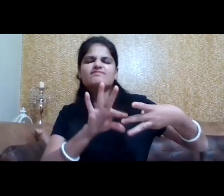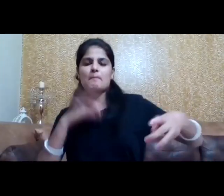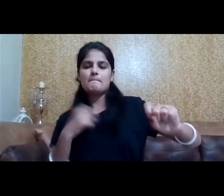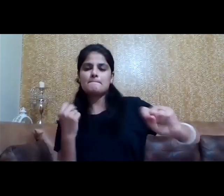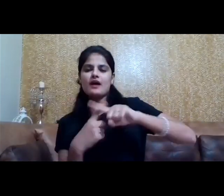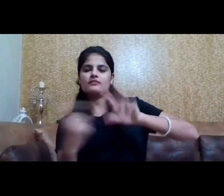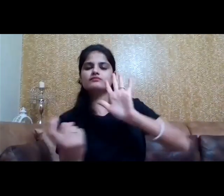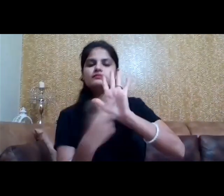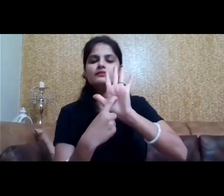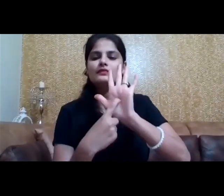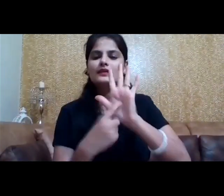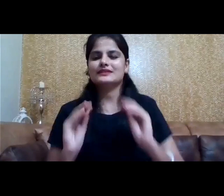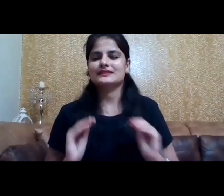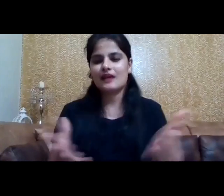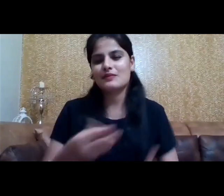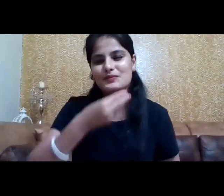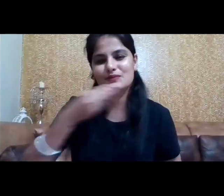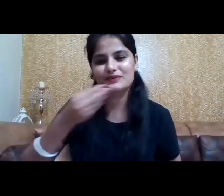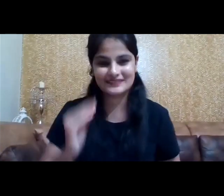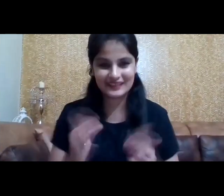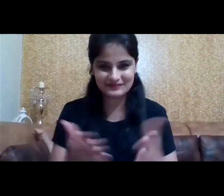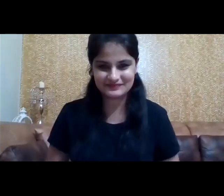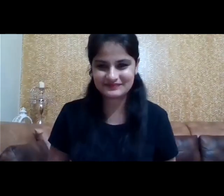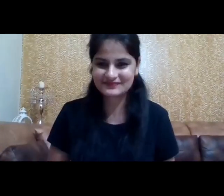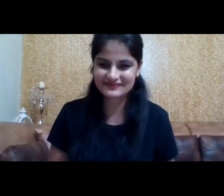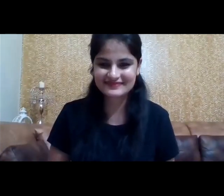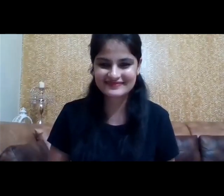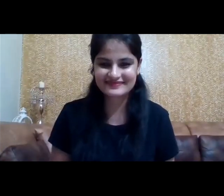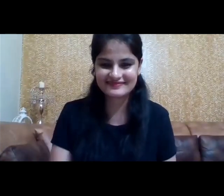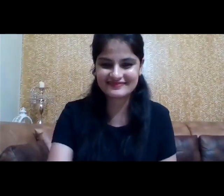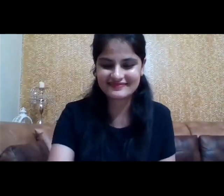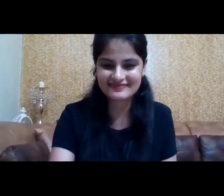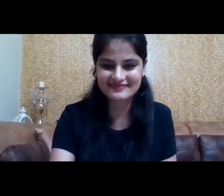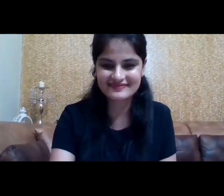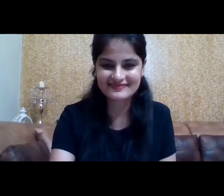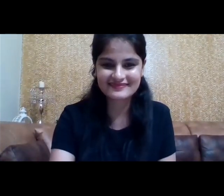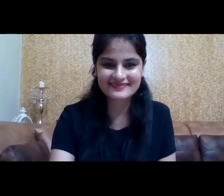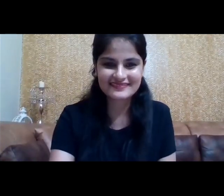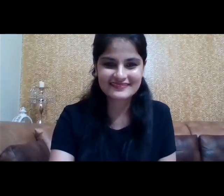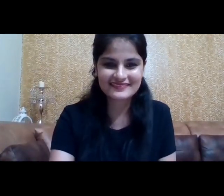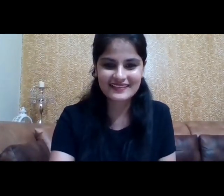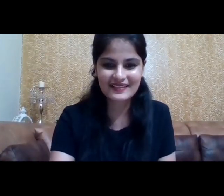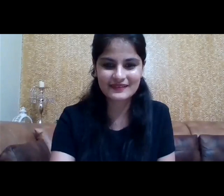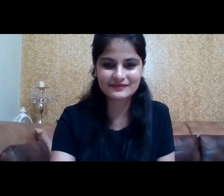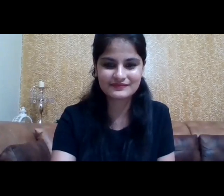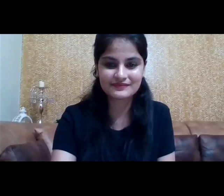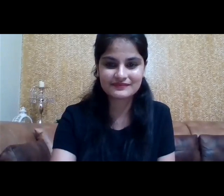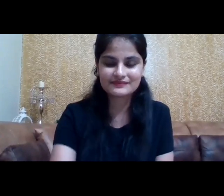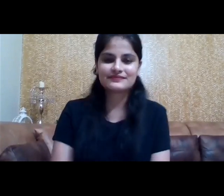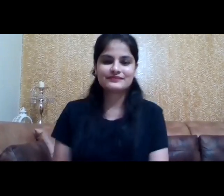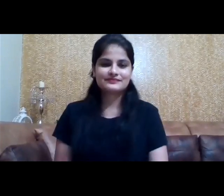So whichever option you feel matches what you want to say, you can click on the poll.